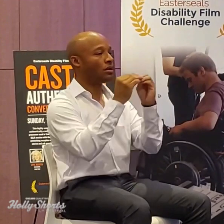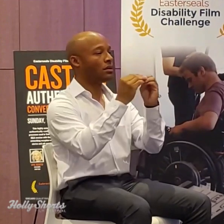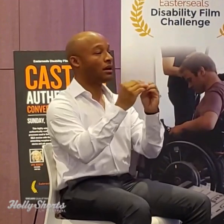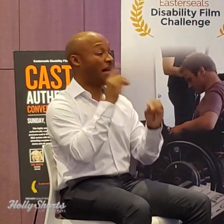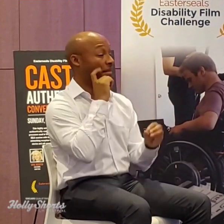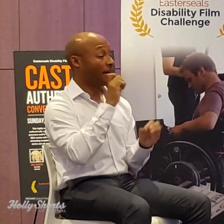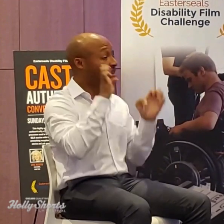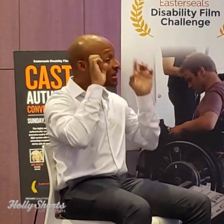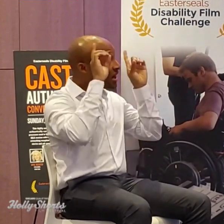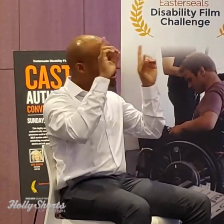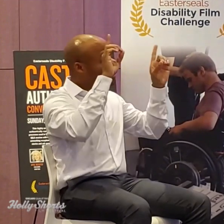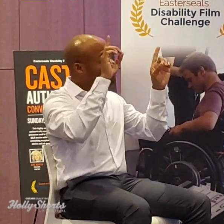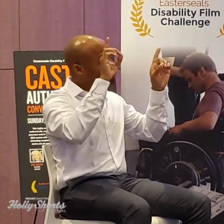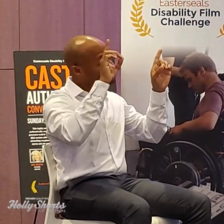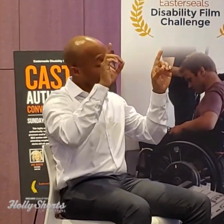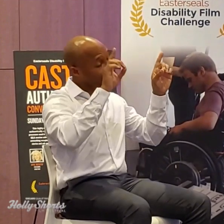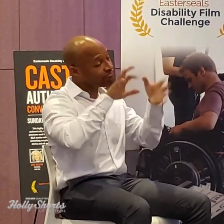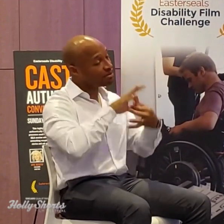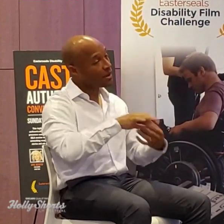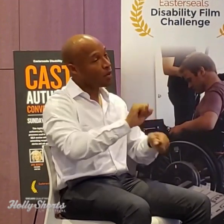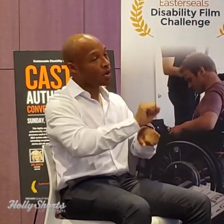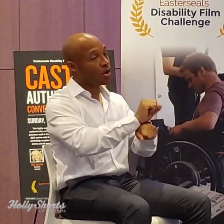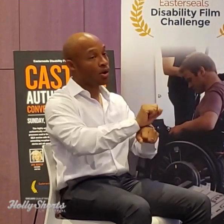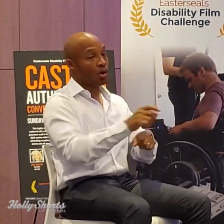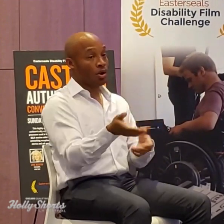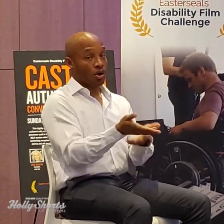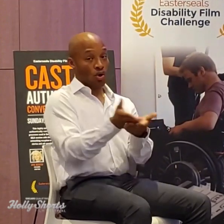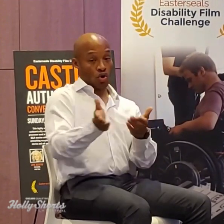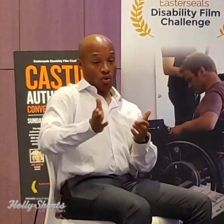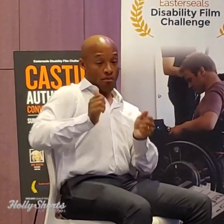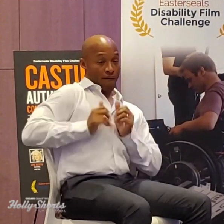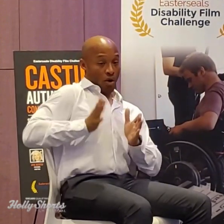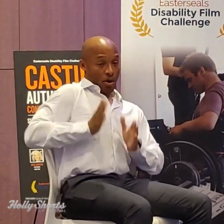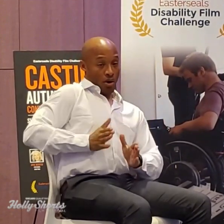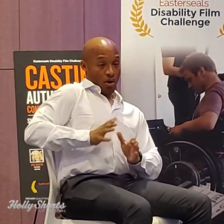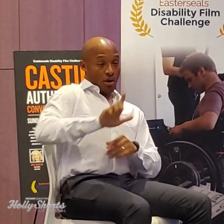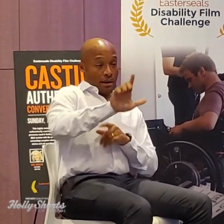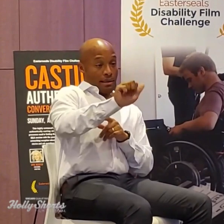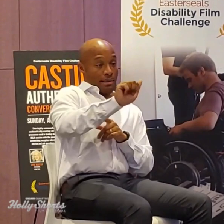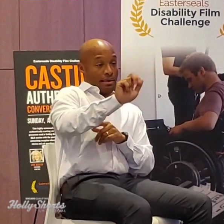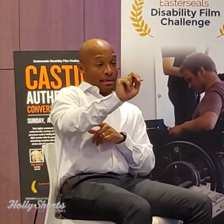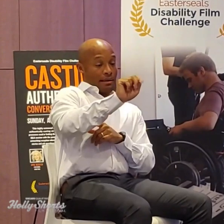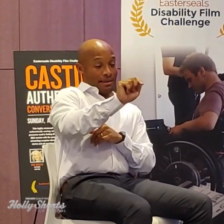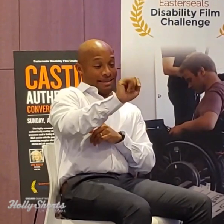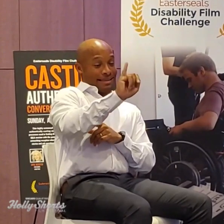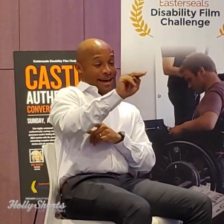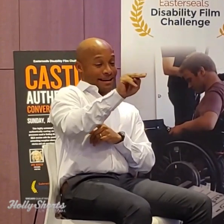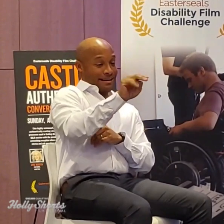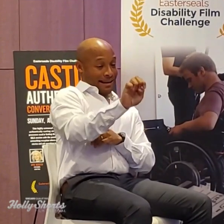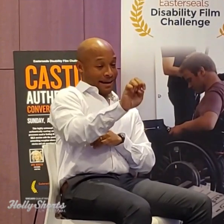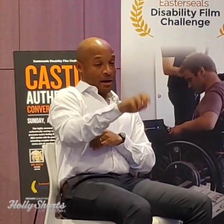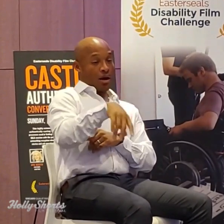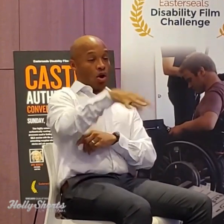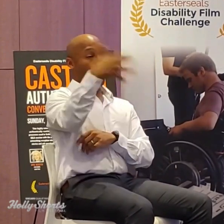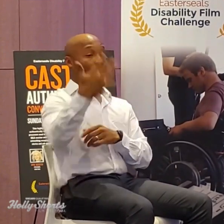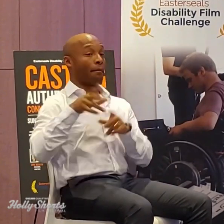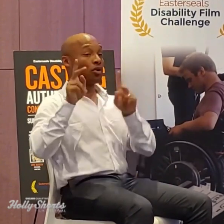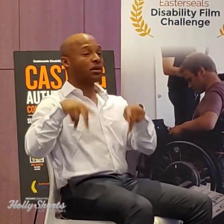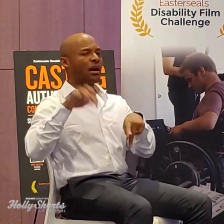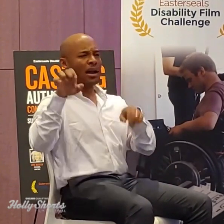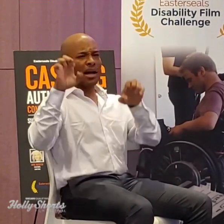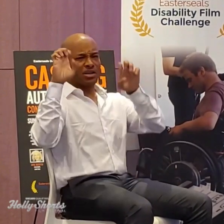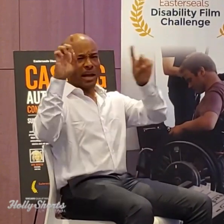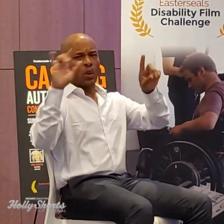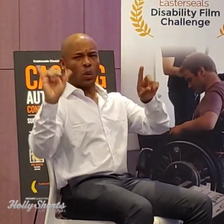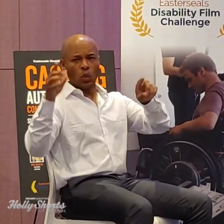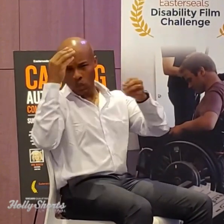is part of that work. You, as a performer who is a Latinx queer person, can educate as well. This is who I am. This is what it